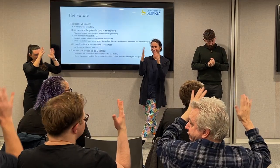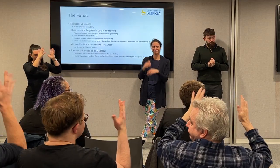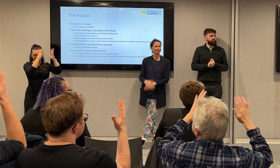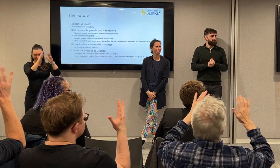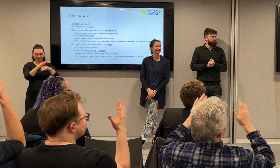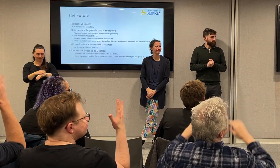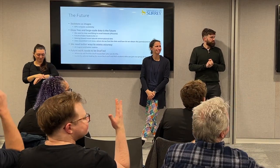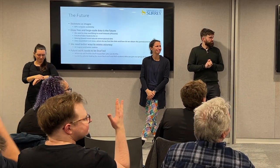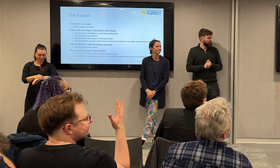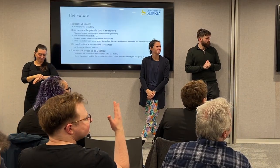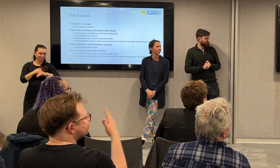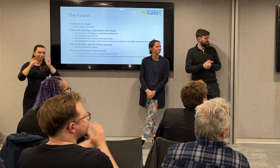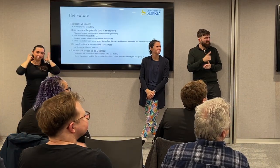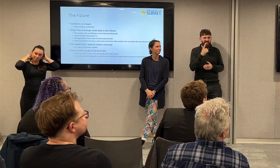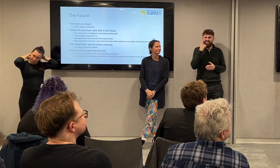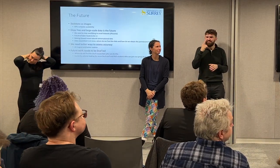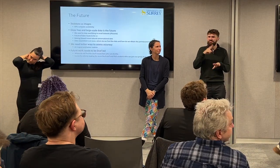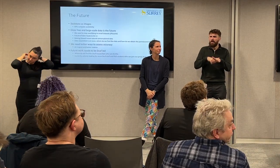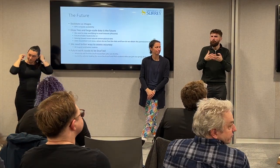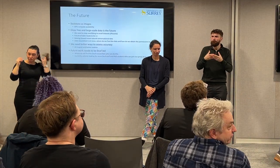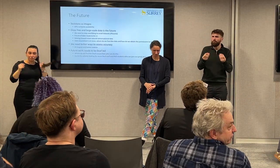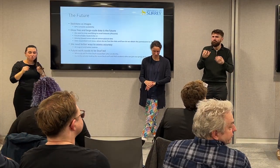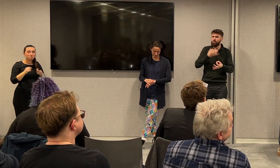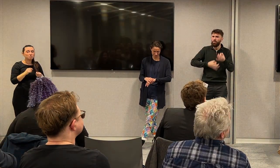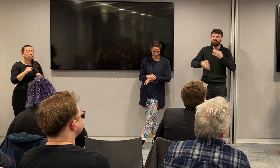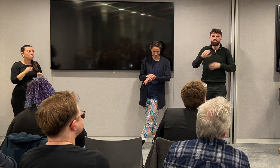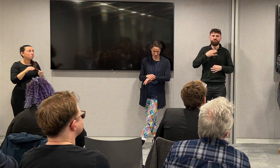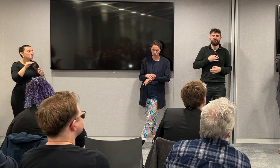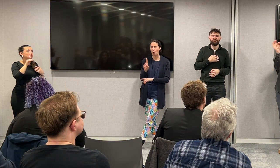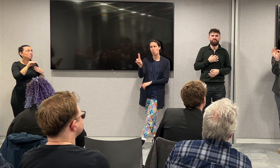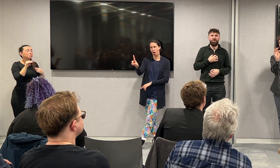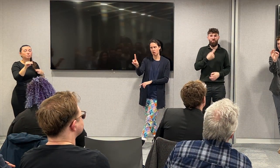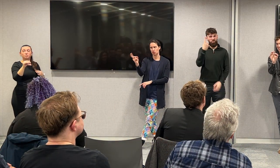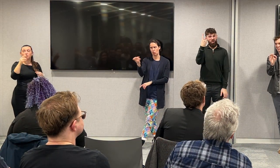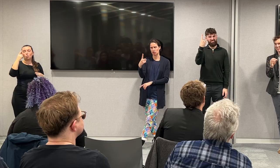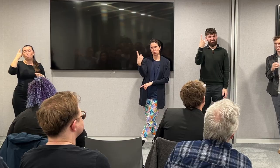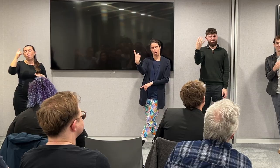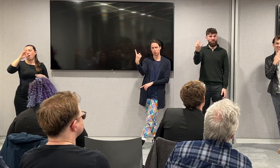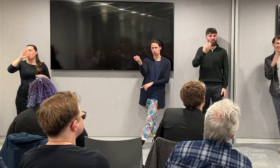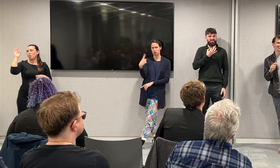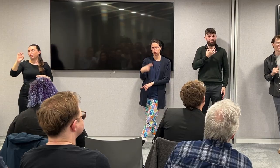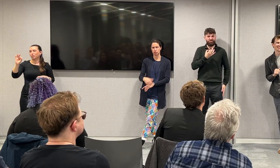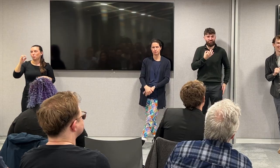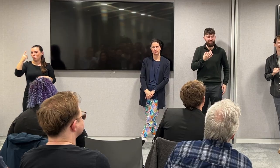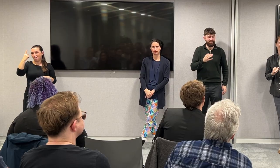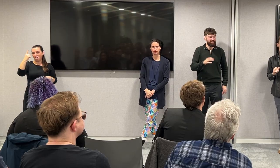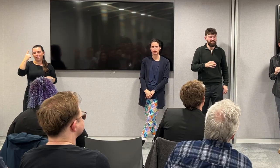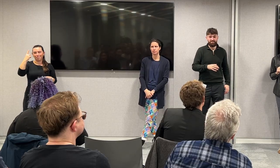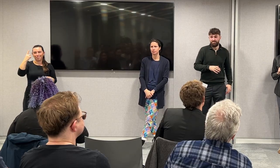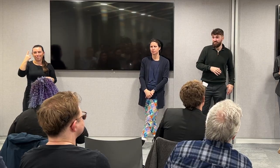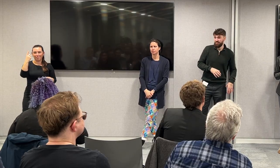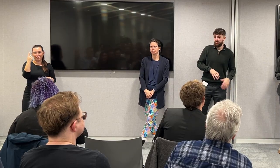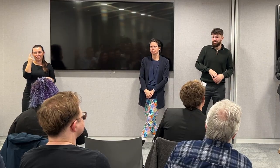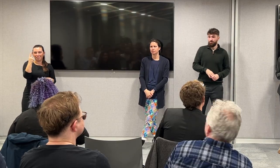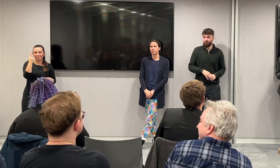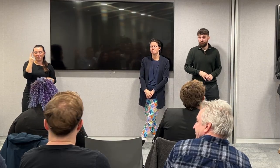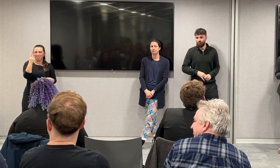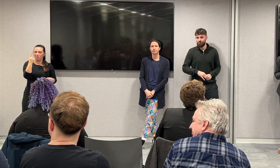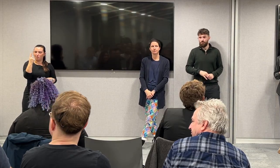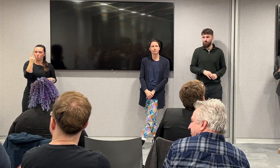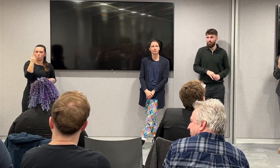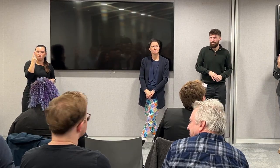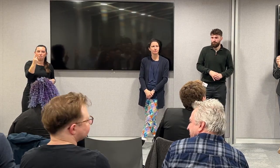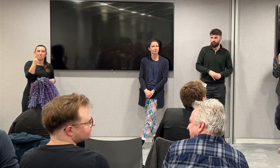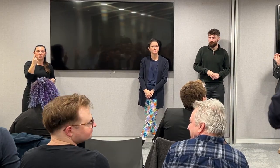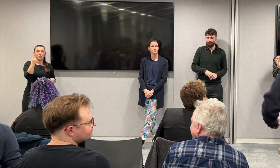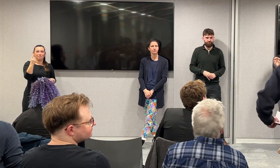And I've probably got no time for questions. Time for one question, please. Don't worry, I'll